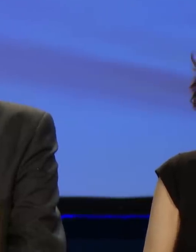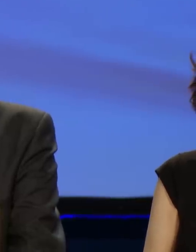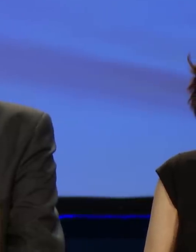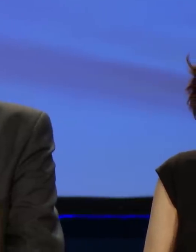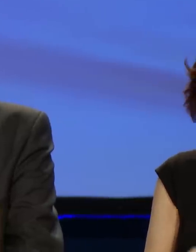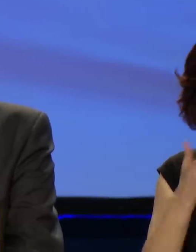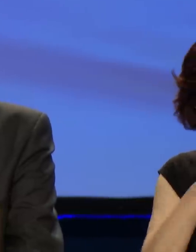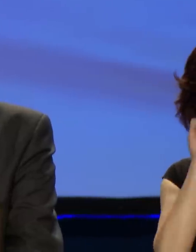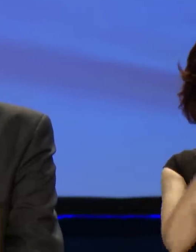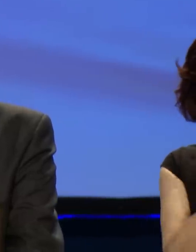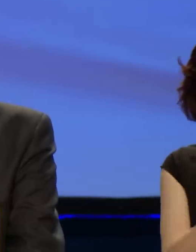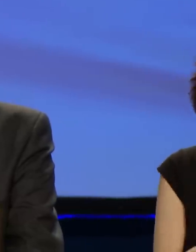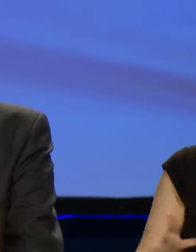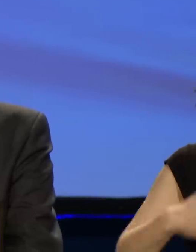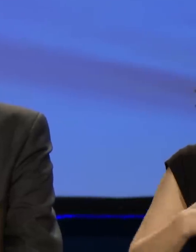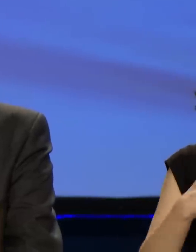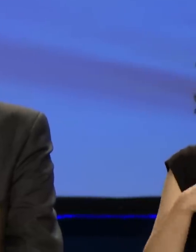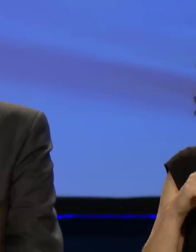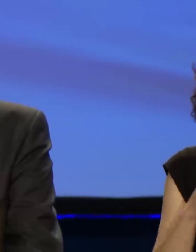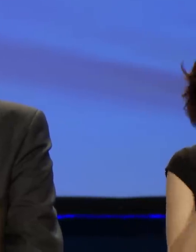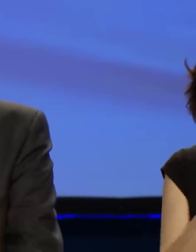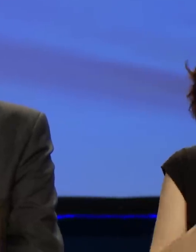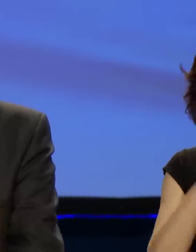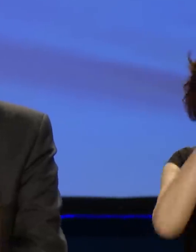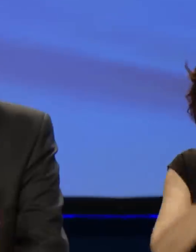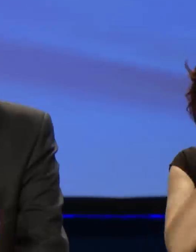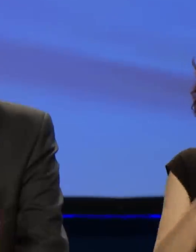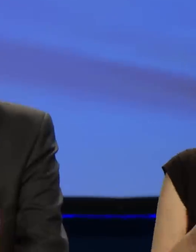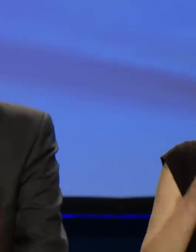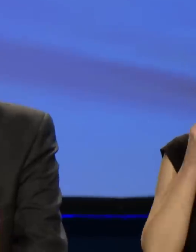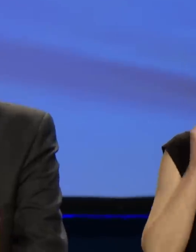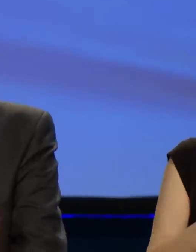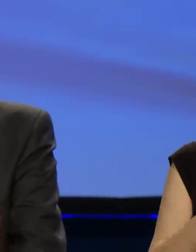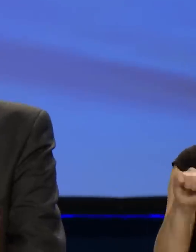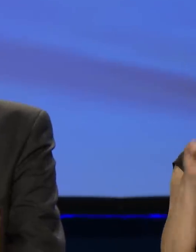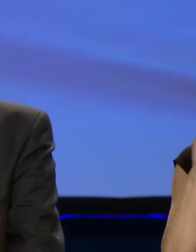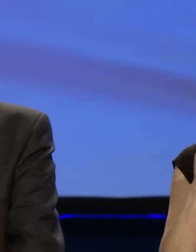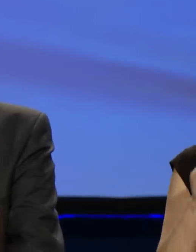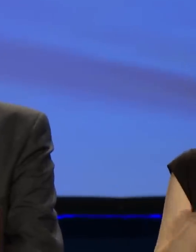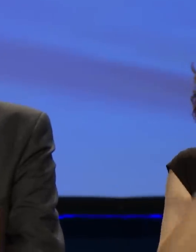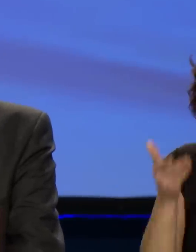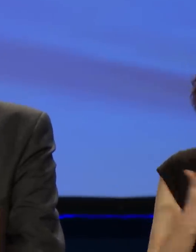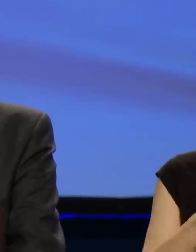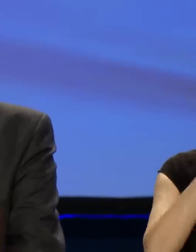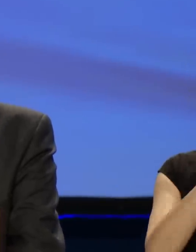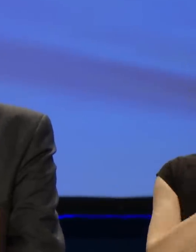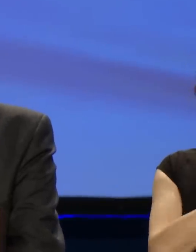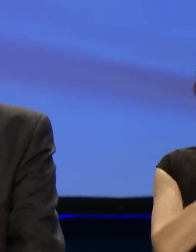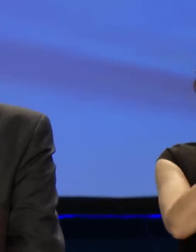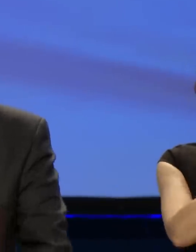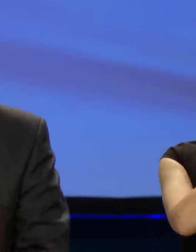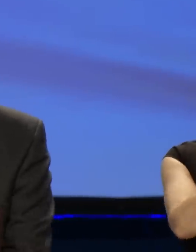I post, "Angry Salmond, hashtag sexy social democracy." I'll leave that in your capable